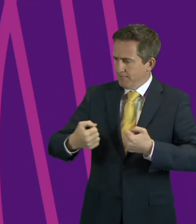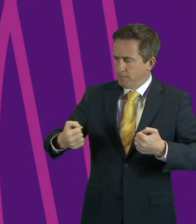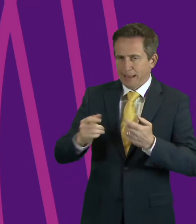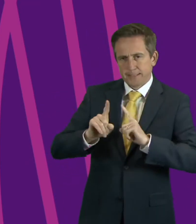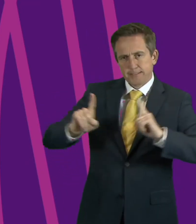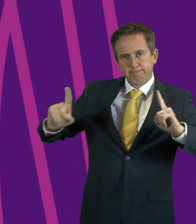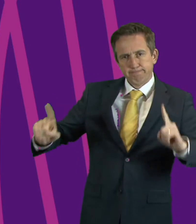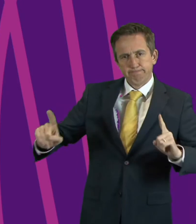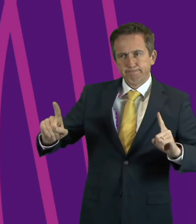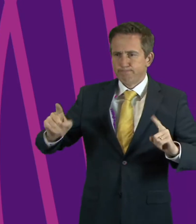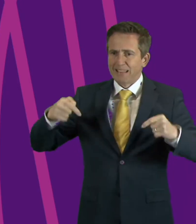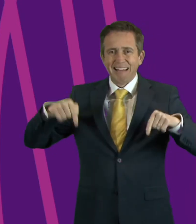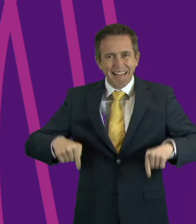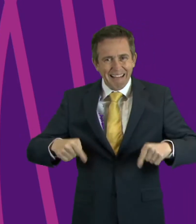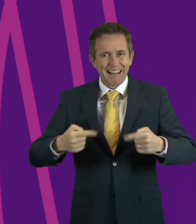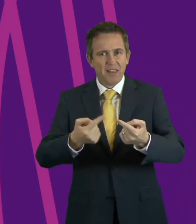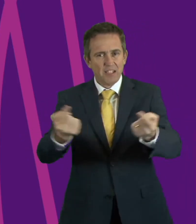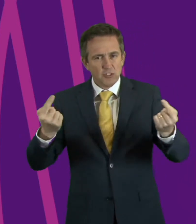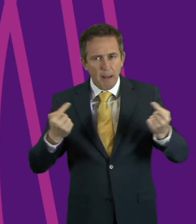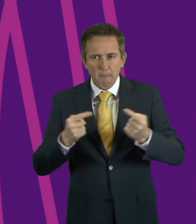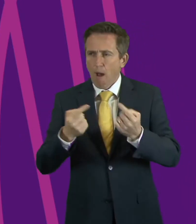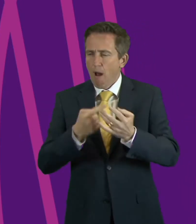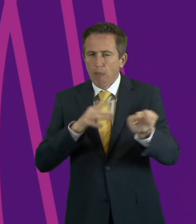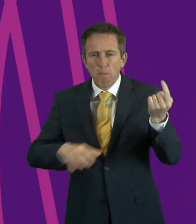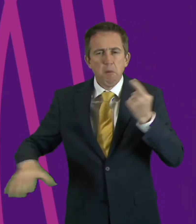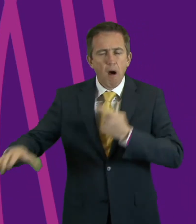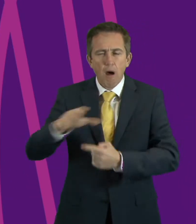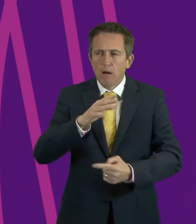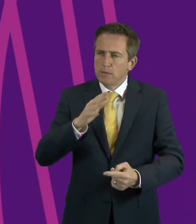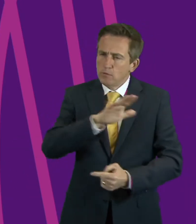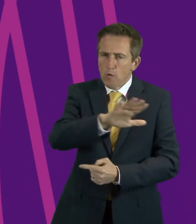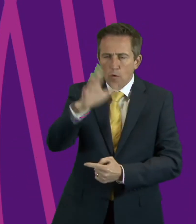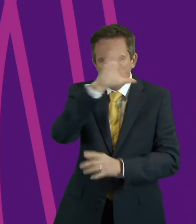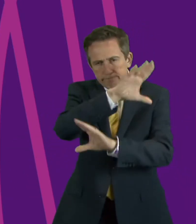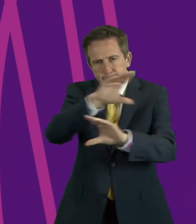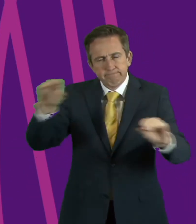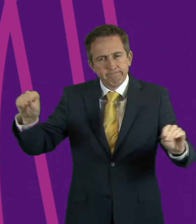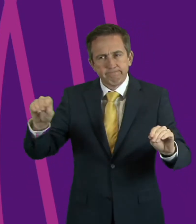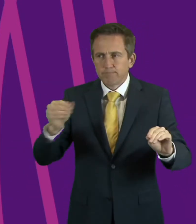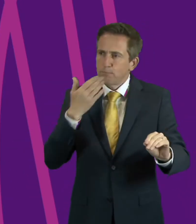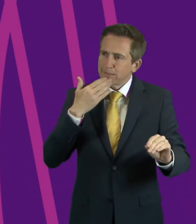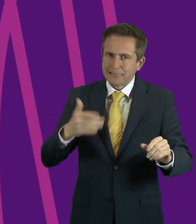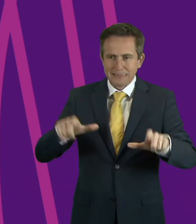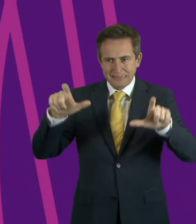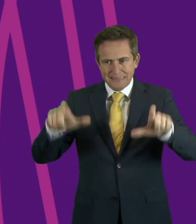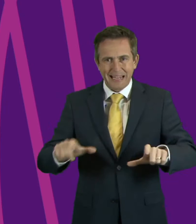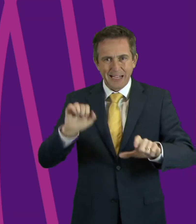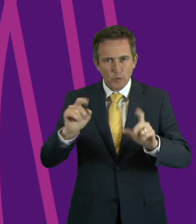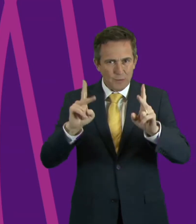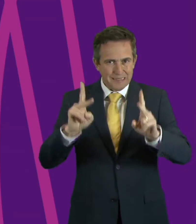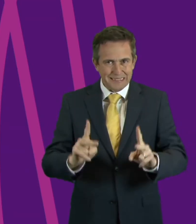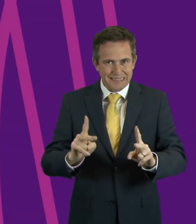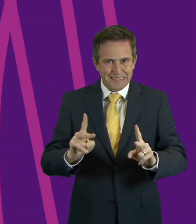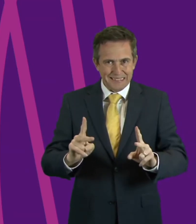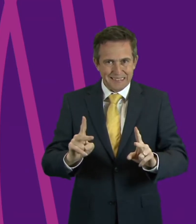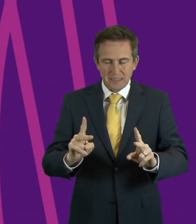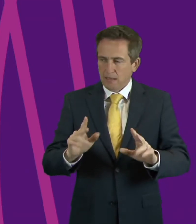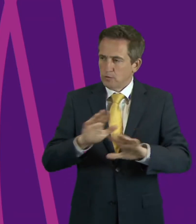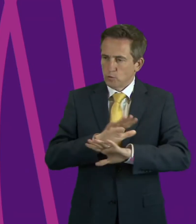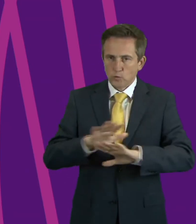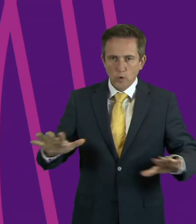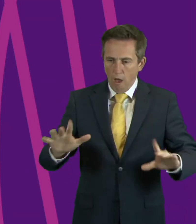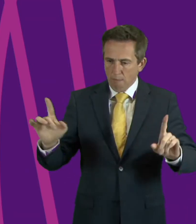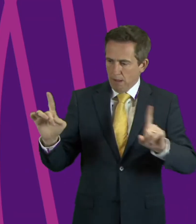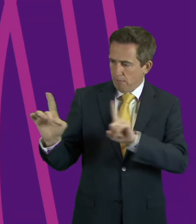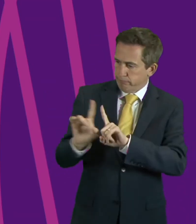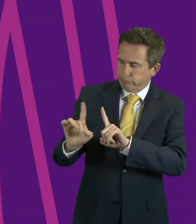also throughout the building. So members try and make sure you do stick to the same seat, and just be careful on entering and leaving the chamber